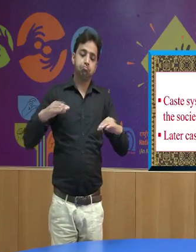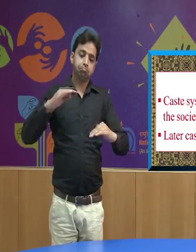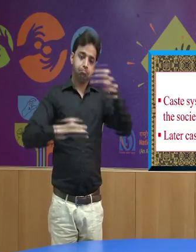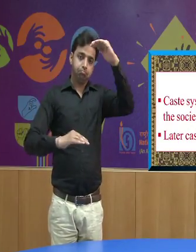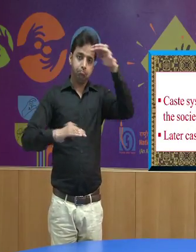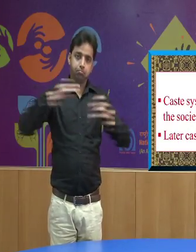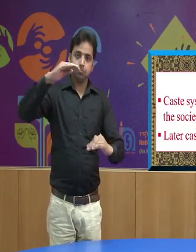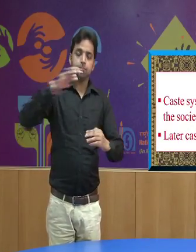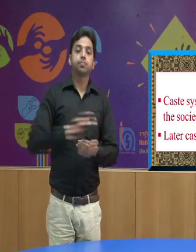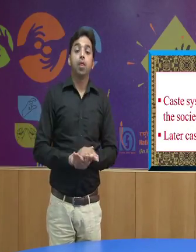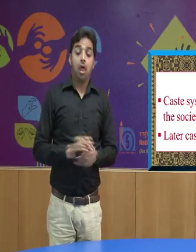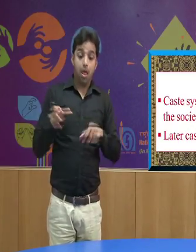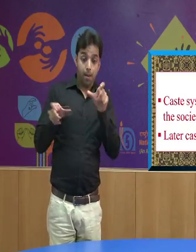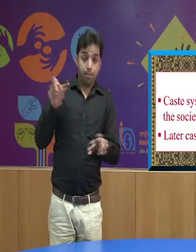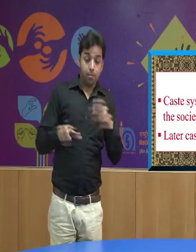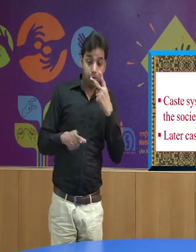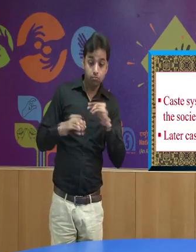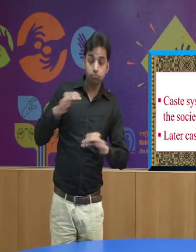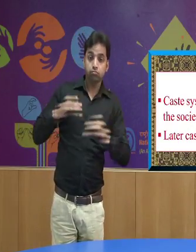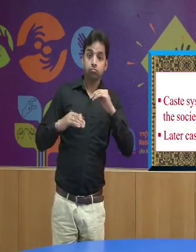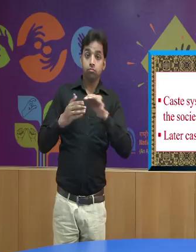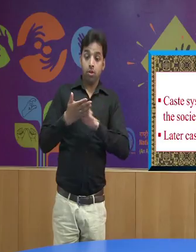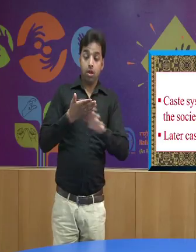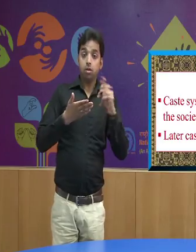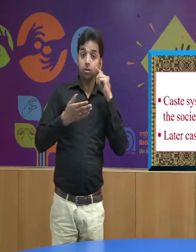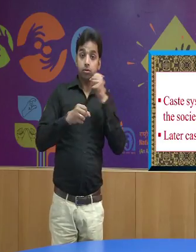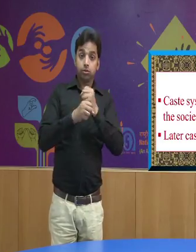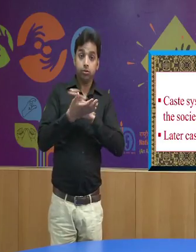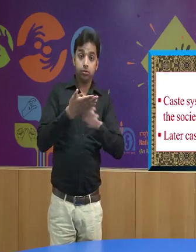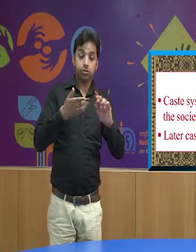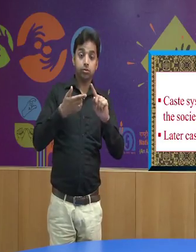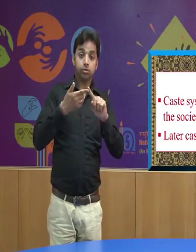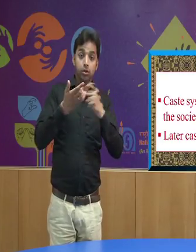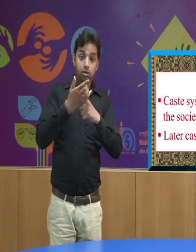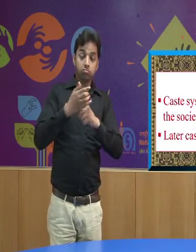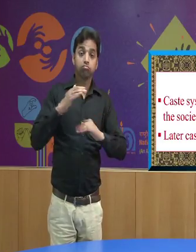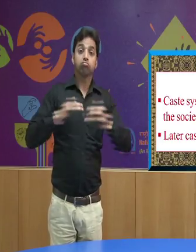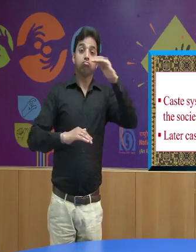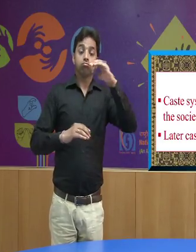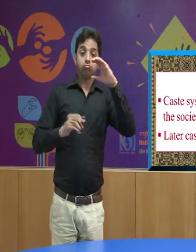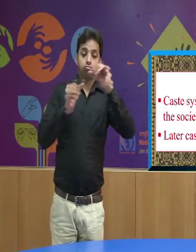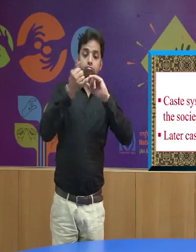as people of higher castes started exploiting the people of the lower